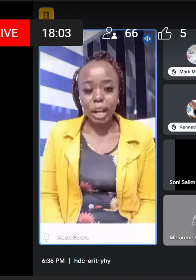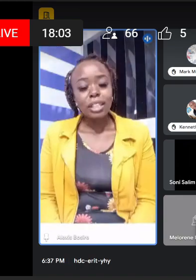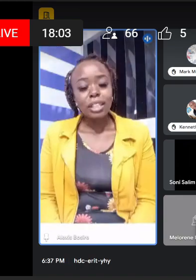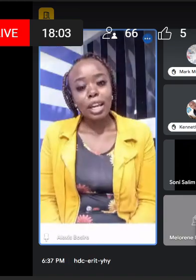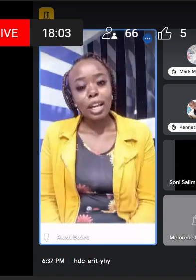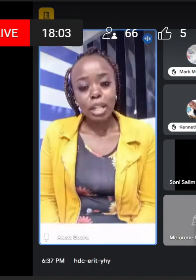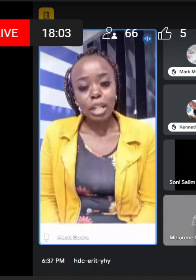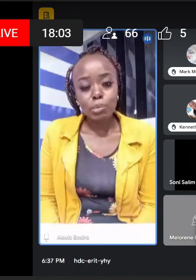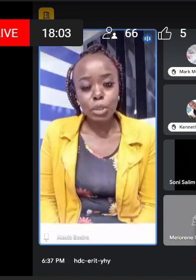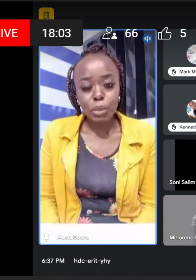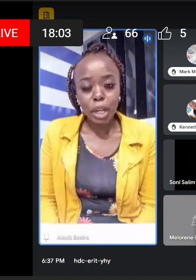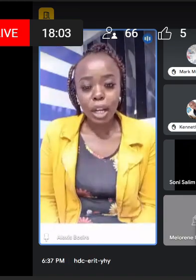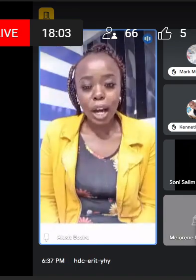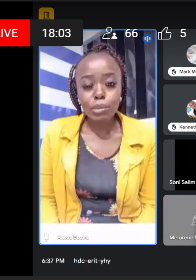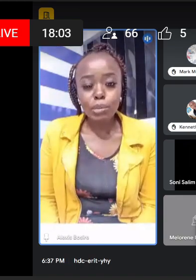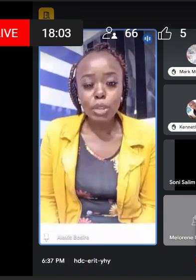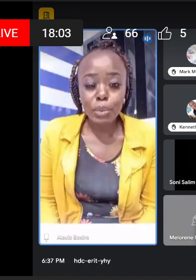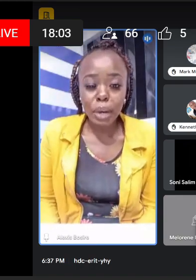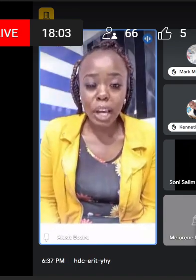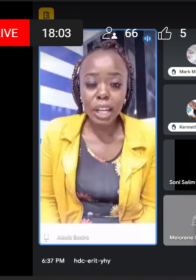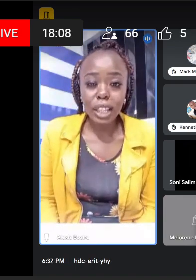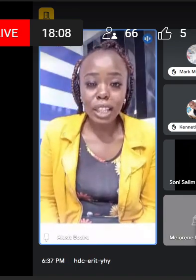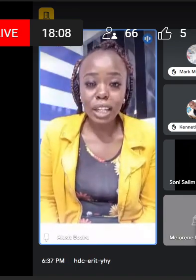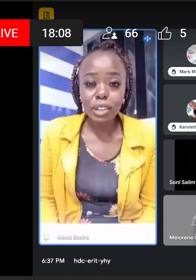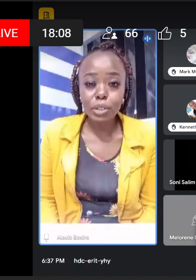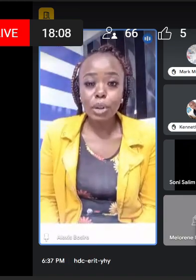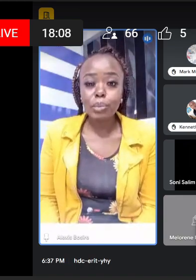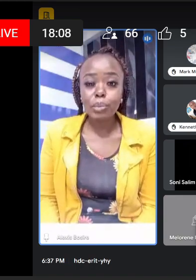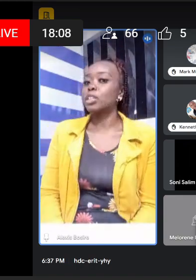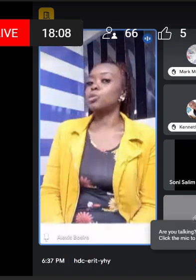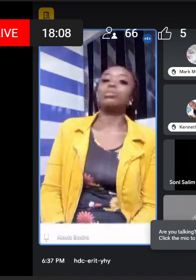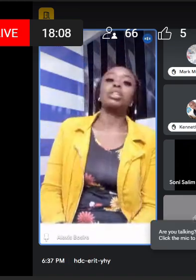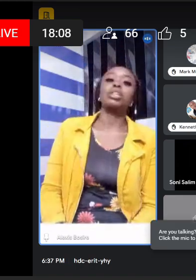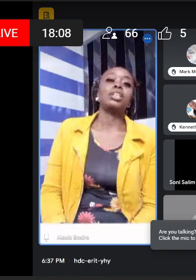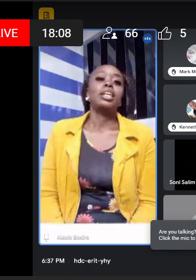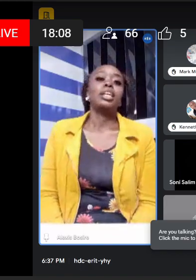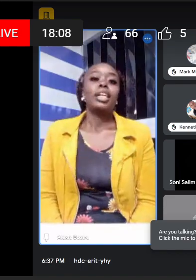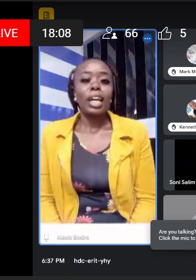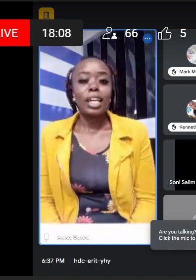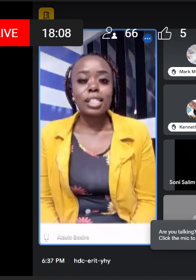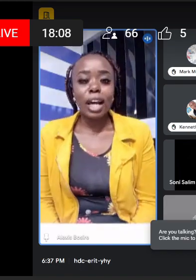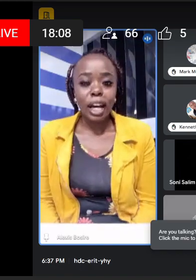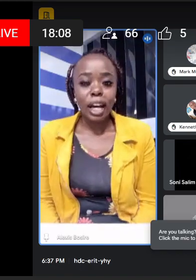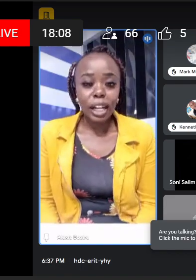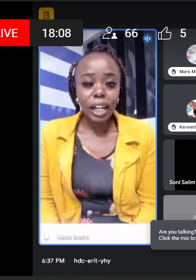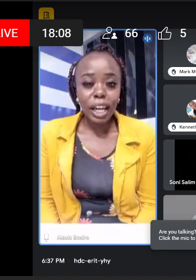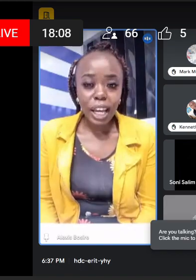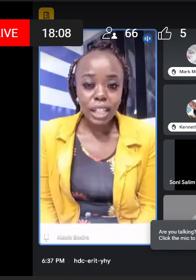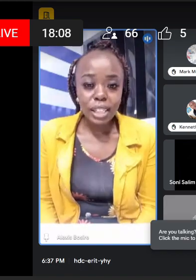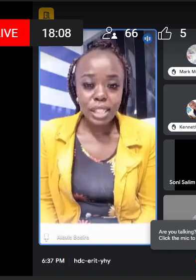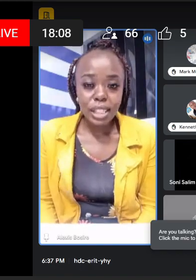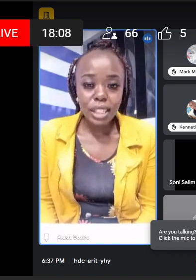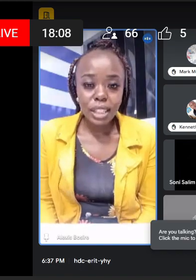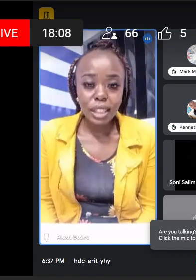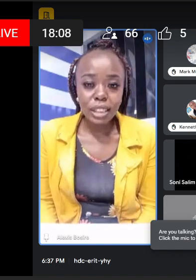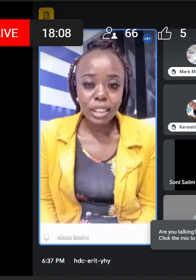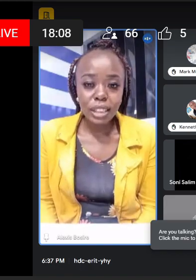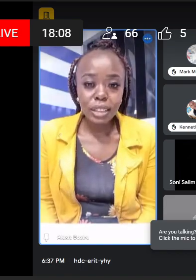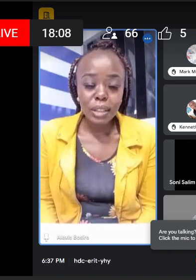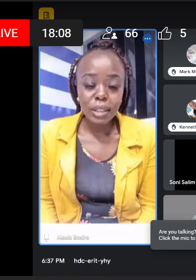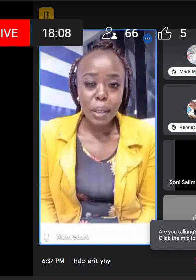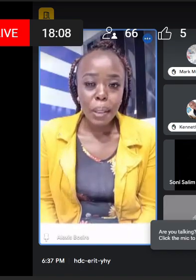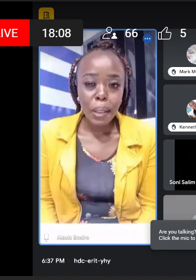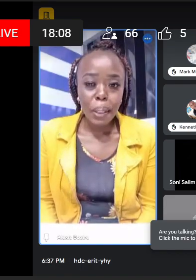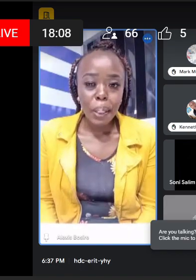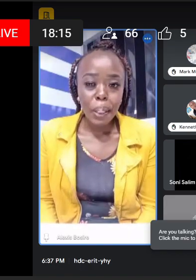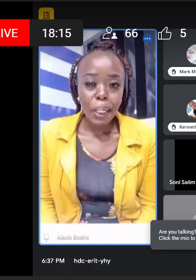a time. Unmute your mic and then you communicate to me. Yes, Claire, yes.